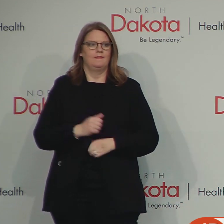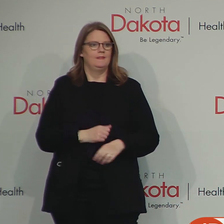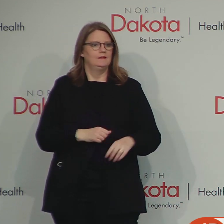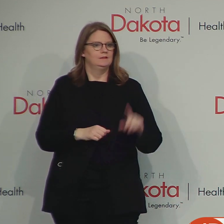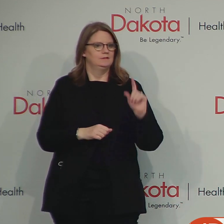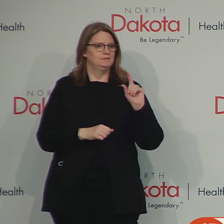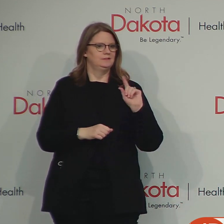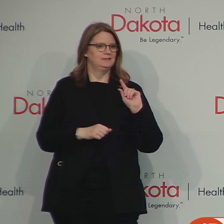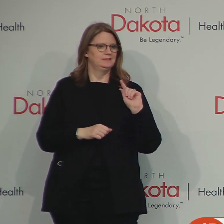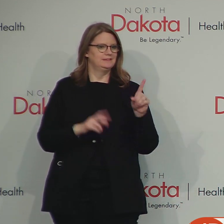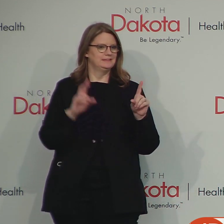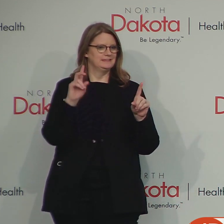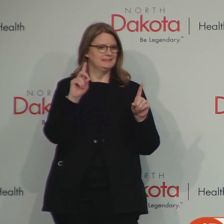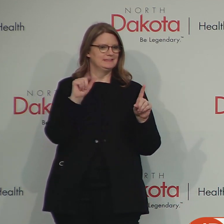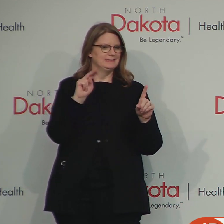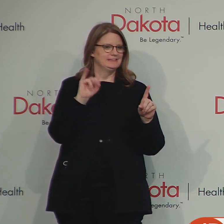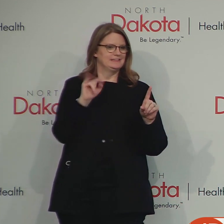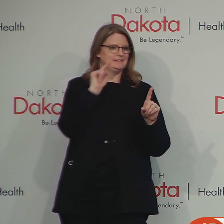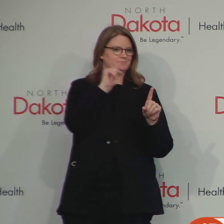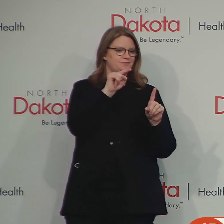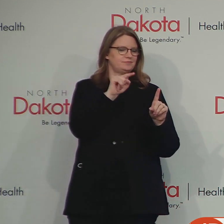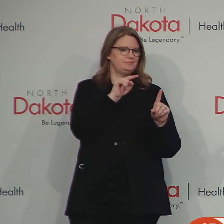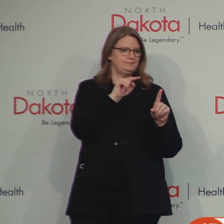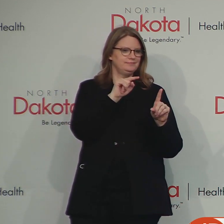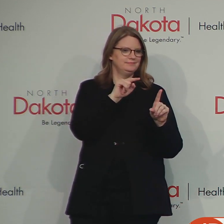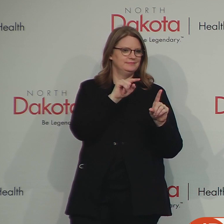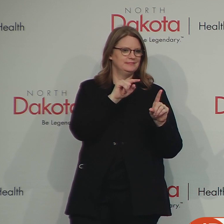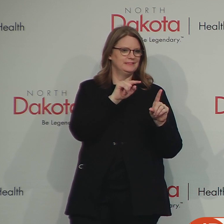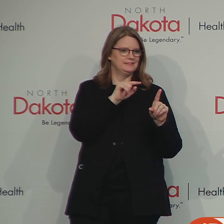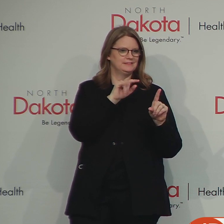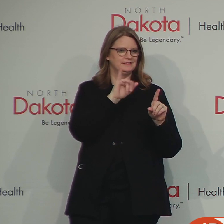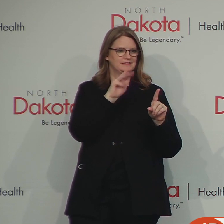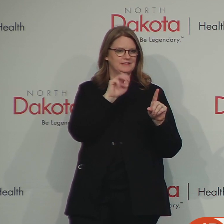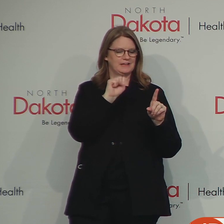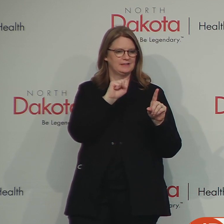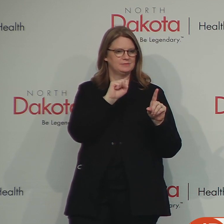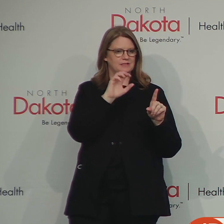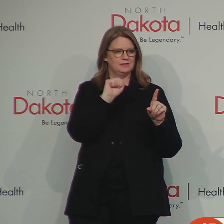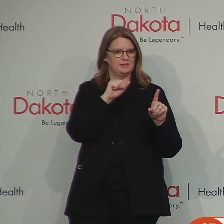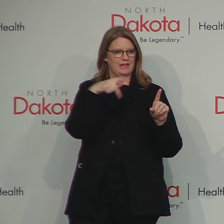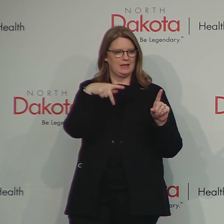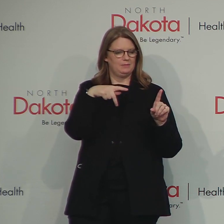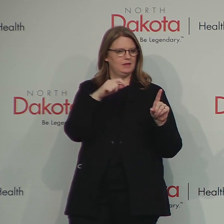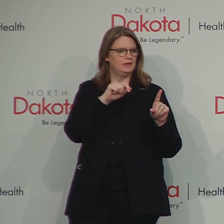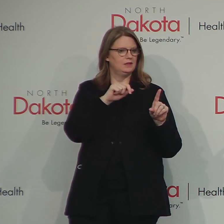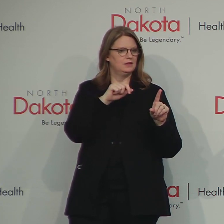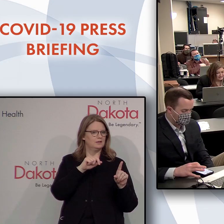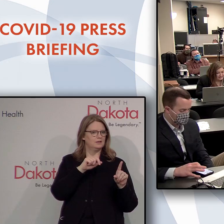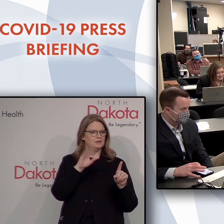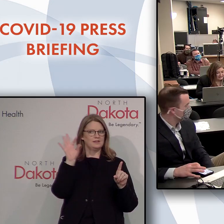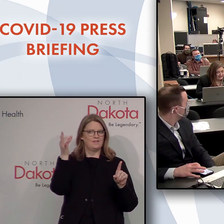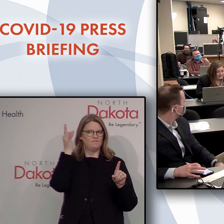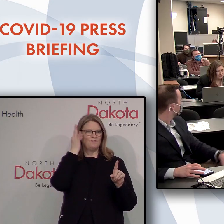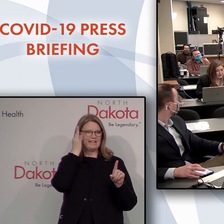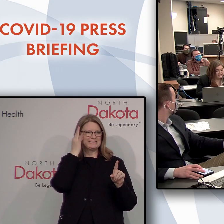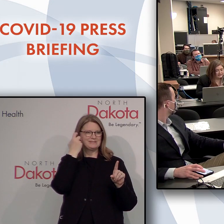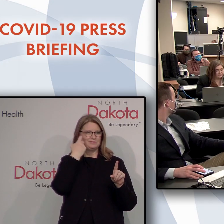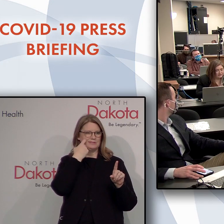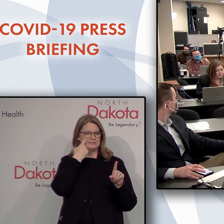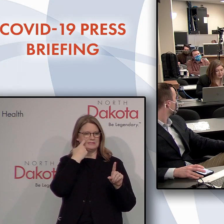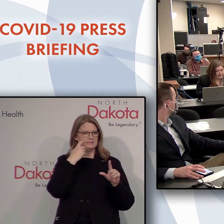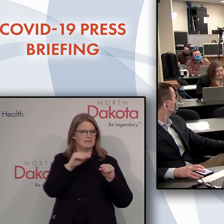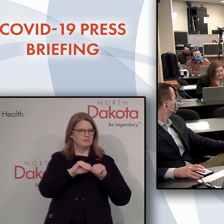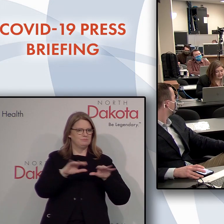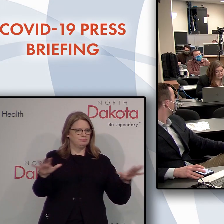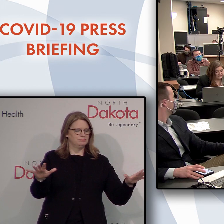Oh my, okay. Go ahead. James McPherson with the AP. The feds recently said they would release a